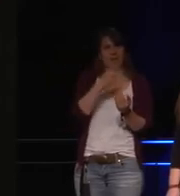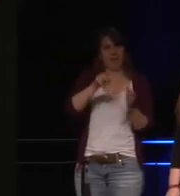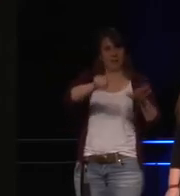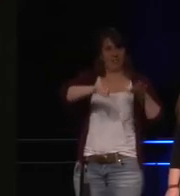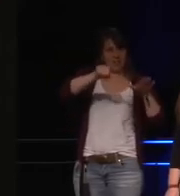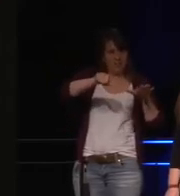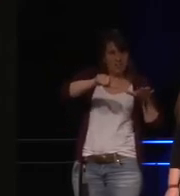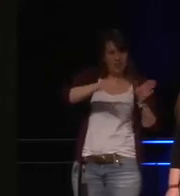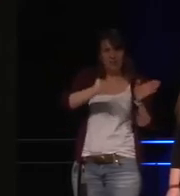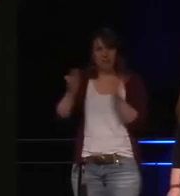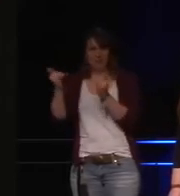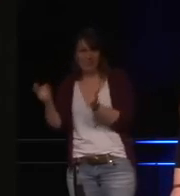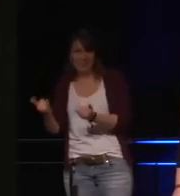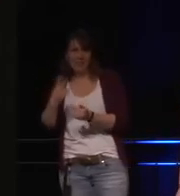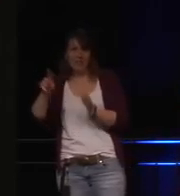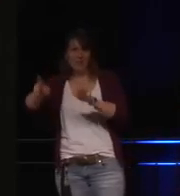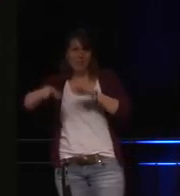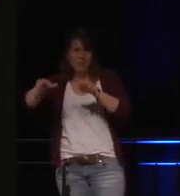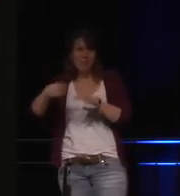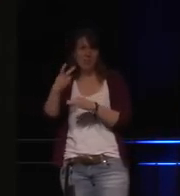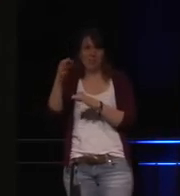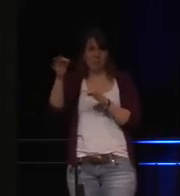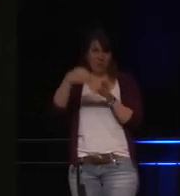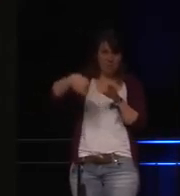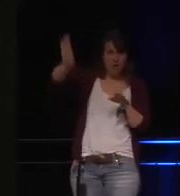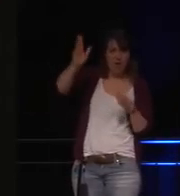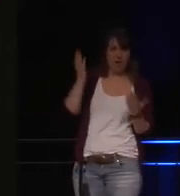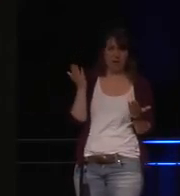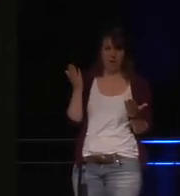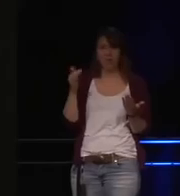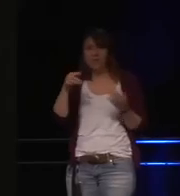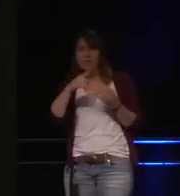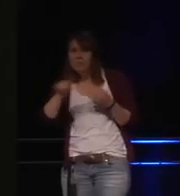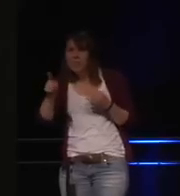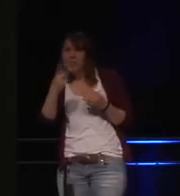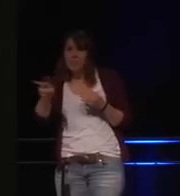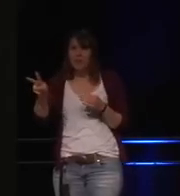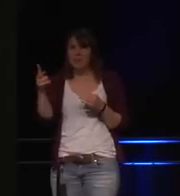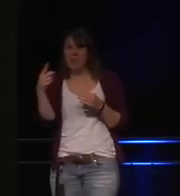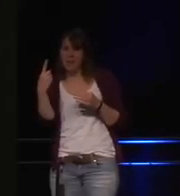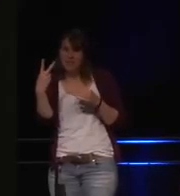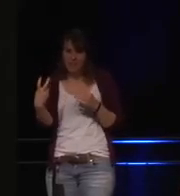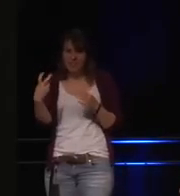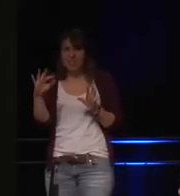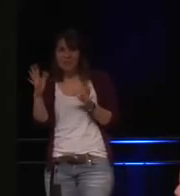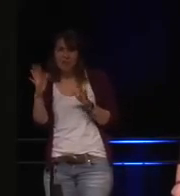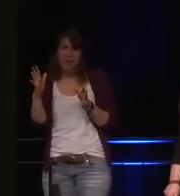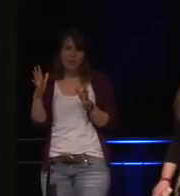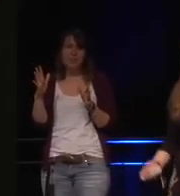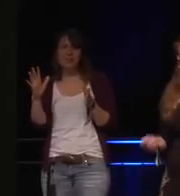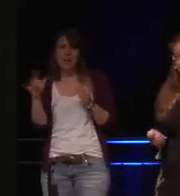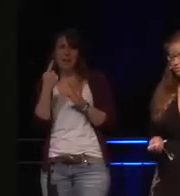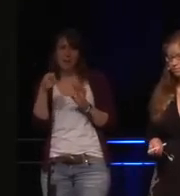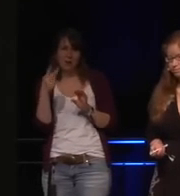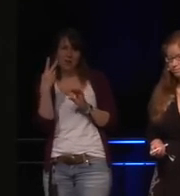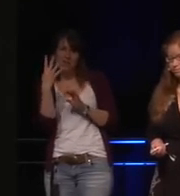2021, global IoT spending is expected to reach about $1.4 trillion.